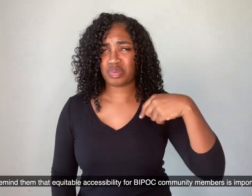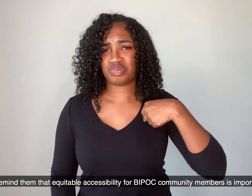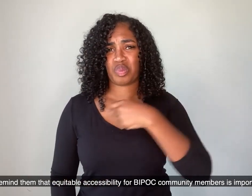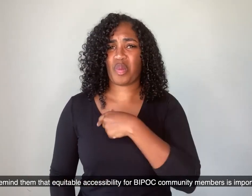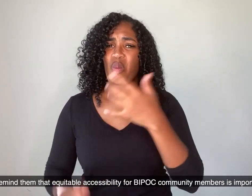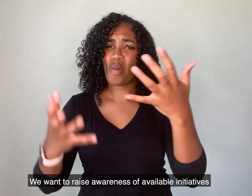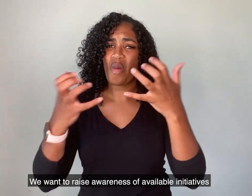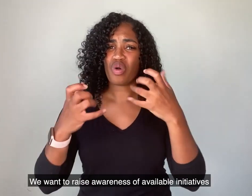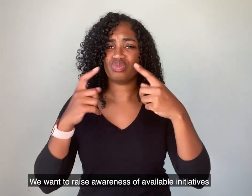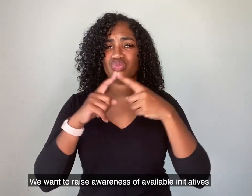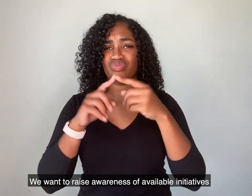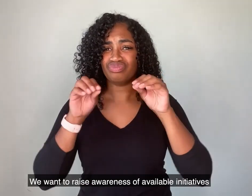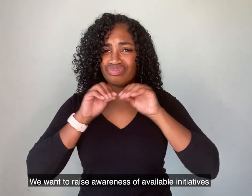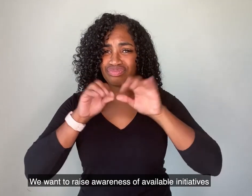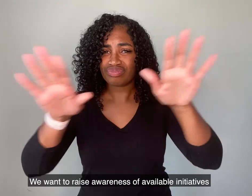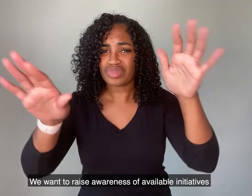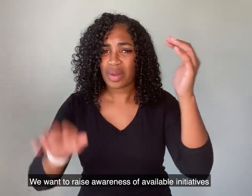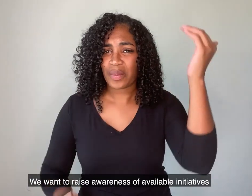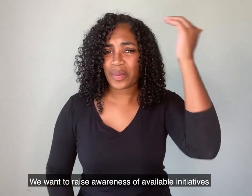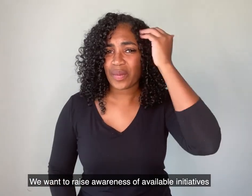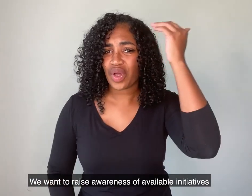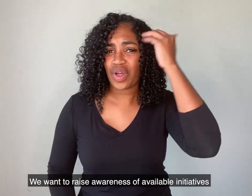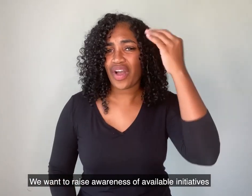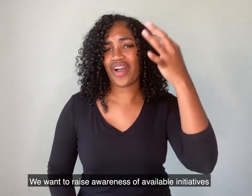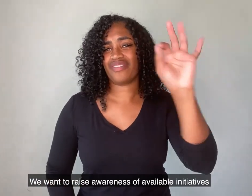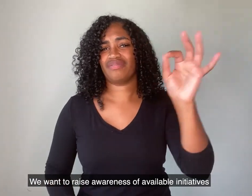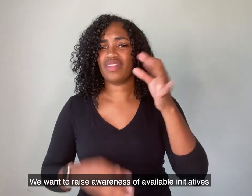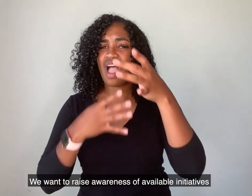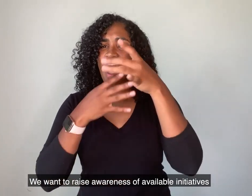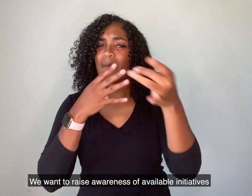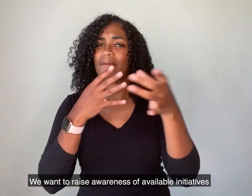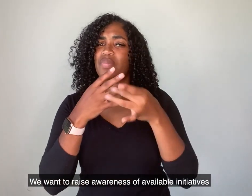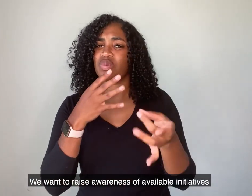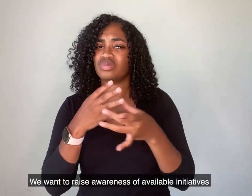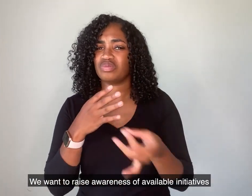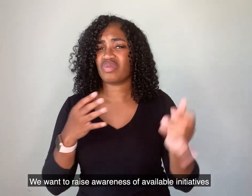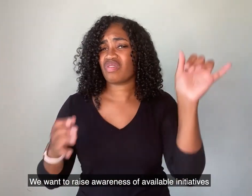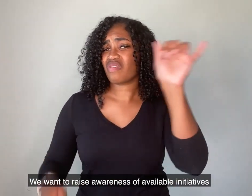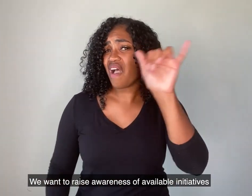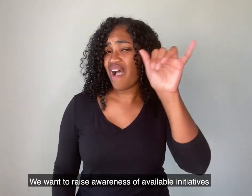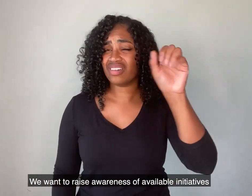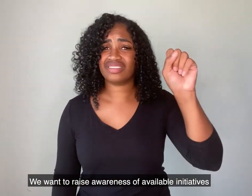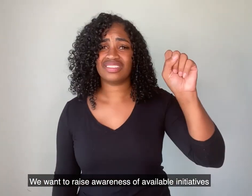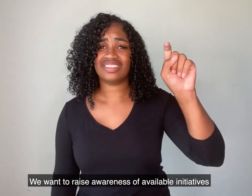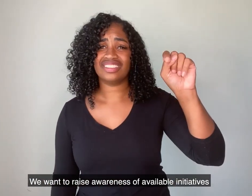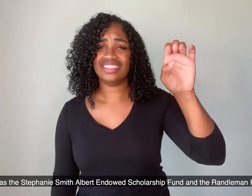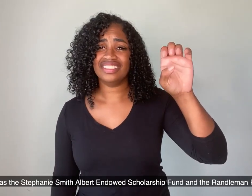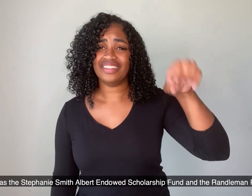of available initiatives such as Stephanie Smith Albert Endowed Scholarship